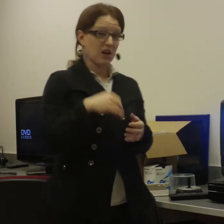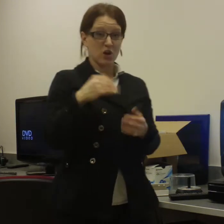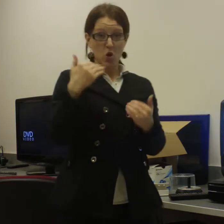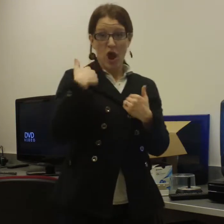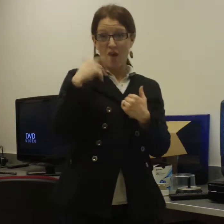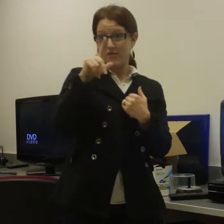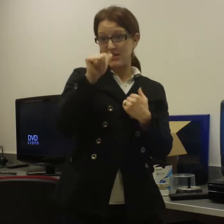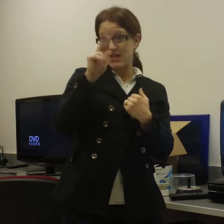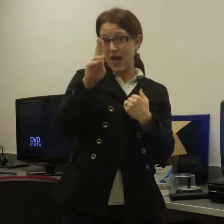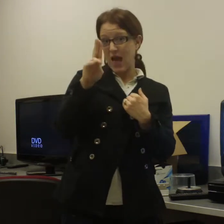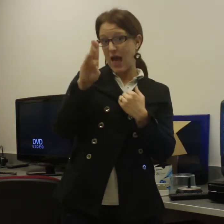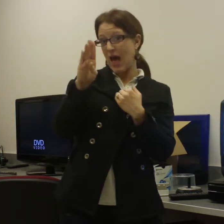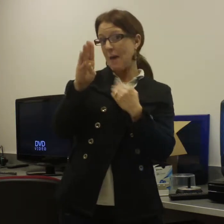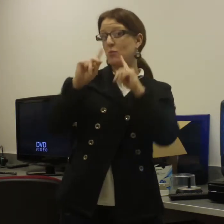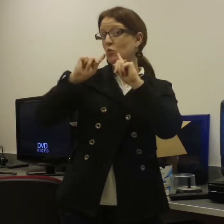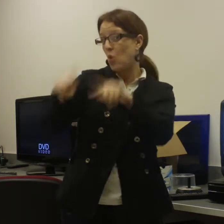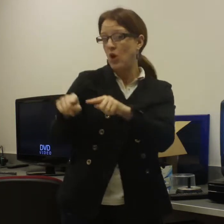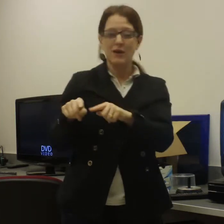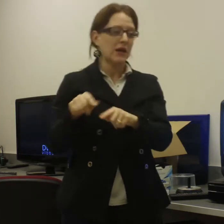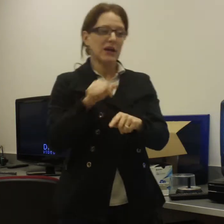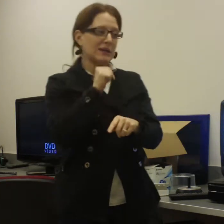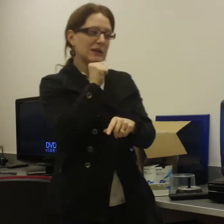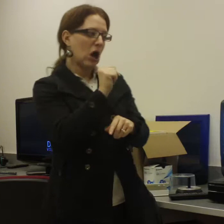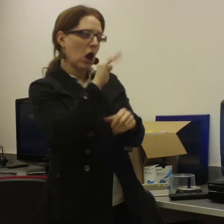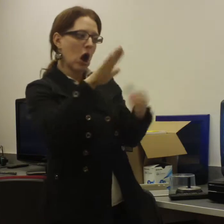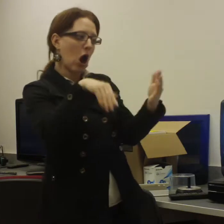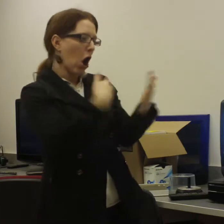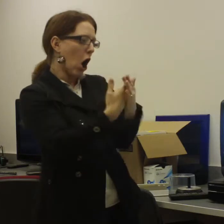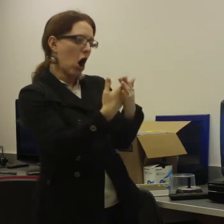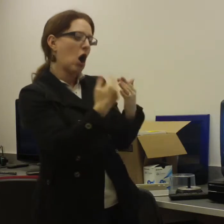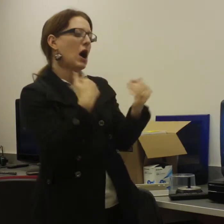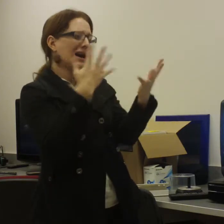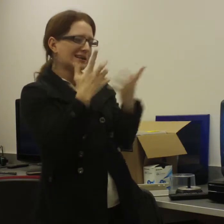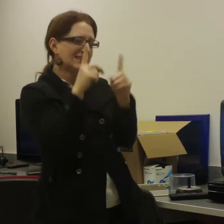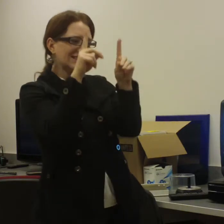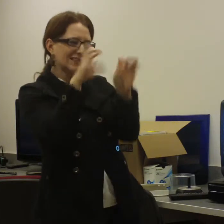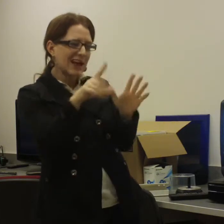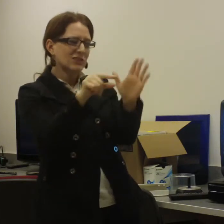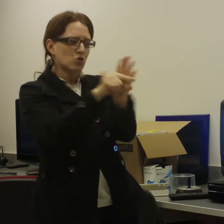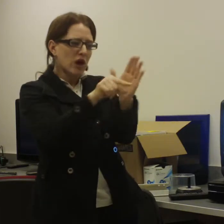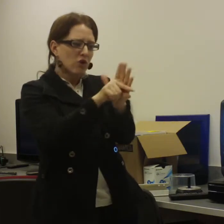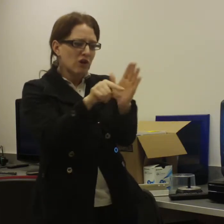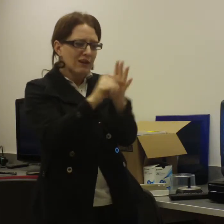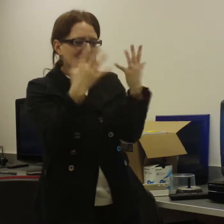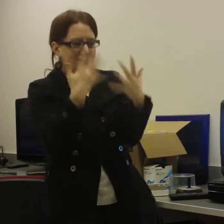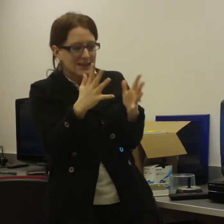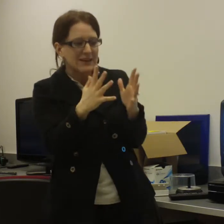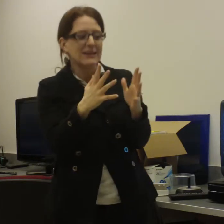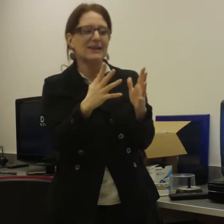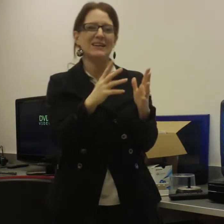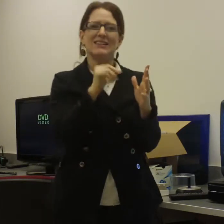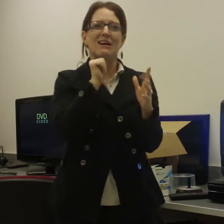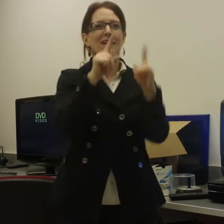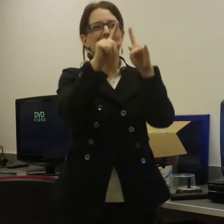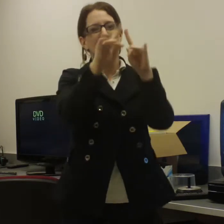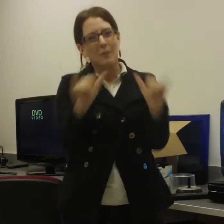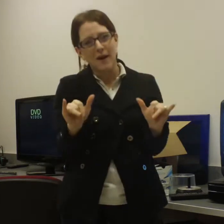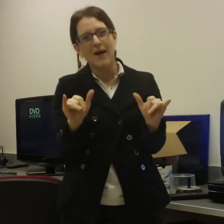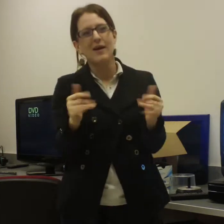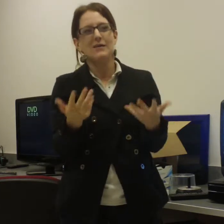Not all of them. I wanted to get the quizzes back before trying to get them both done at the same time. Okay, Sean, last question on this, then we're going